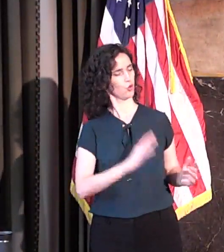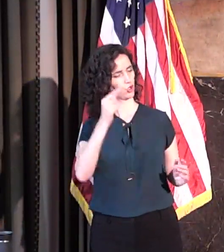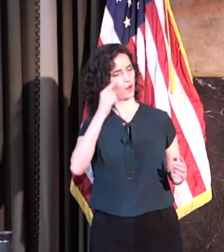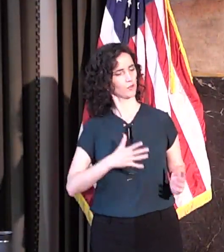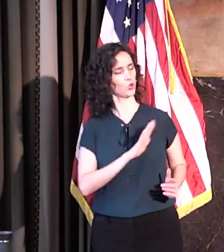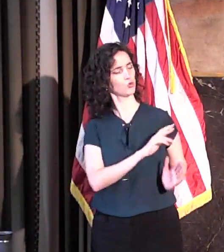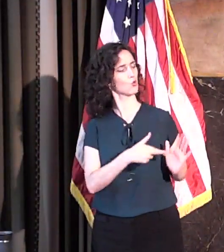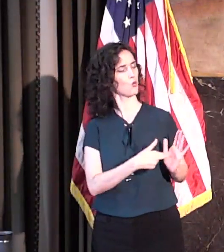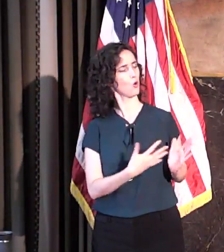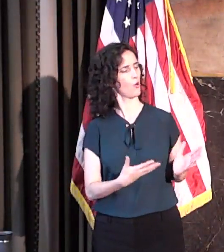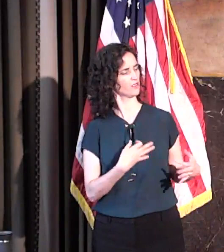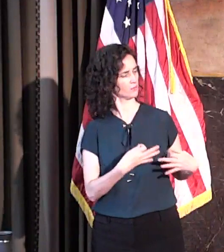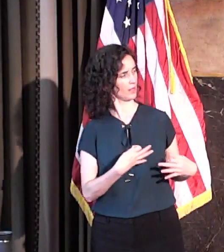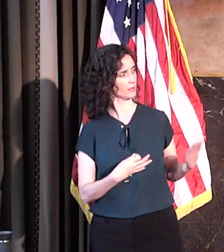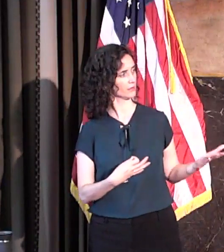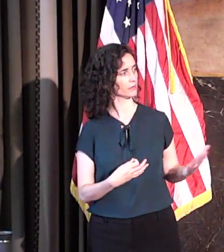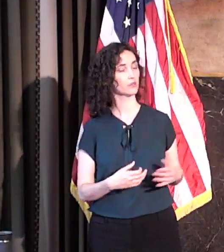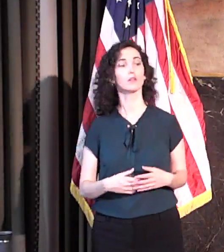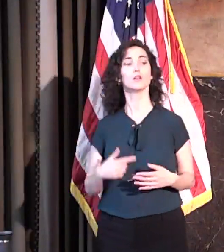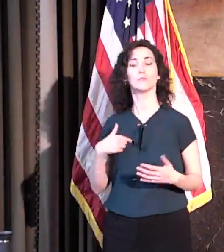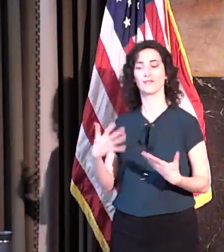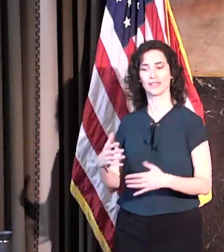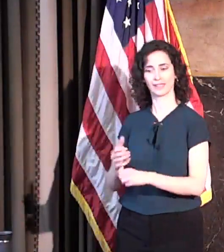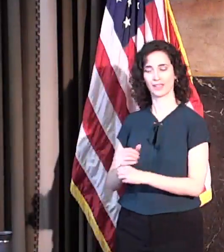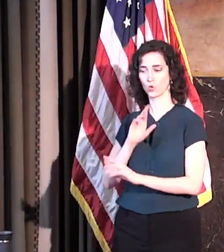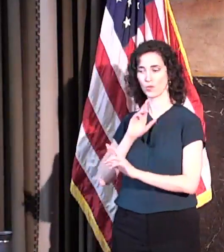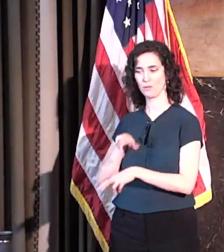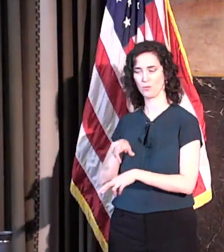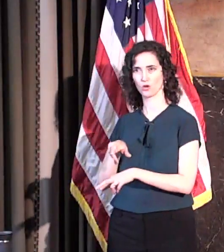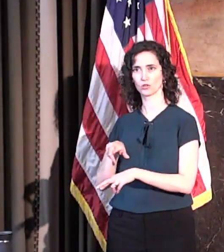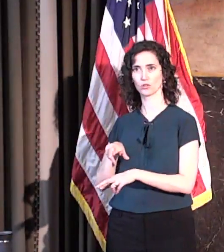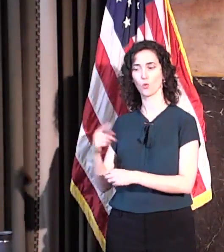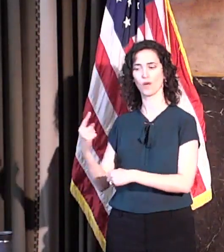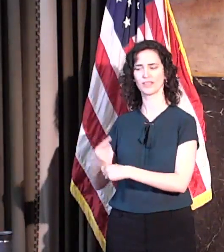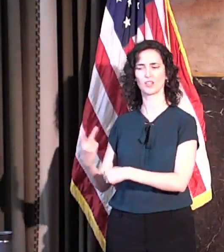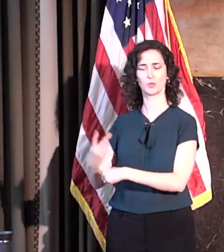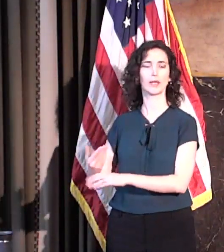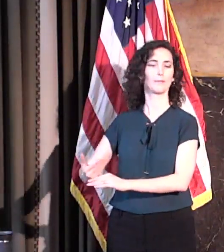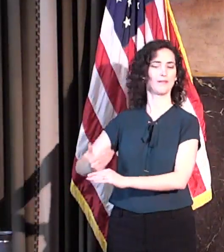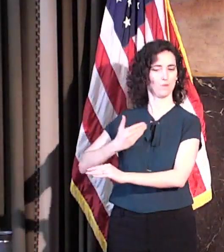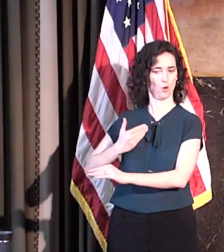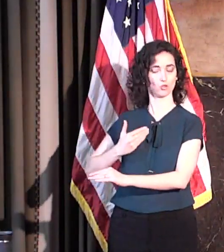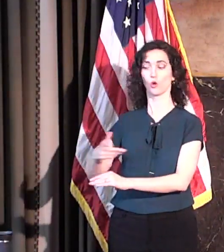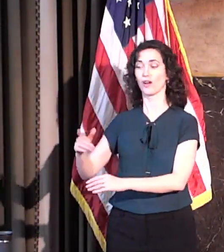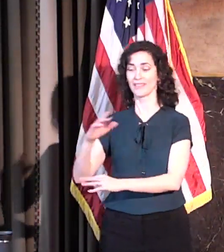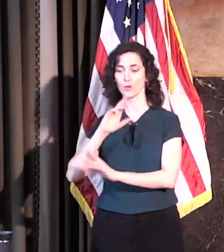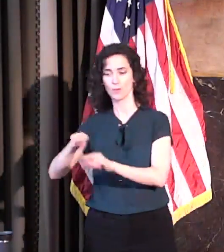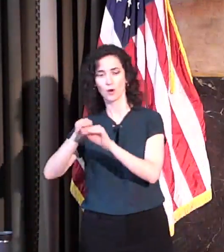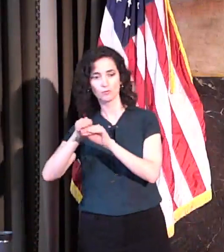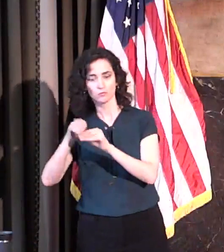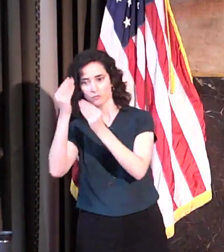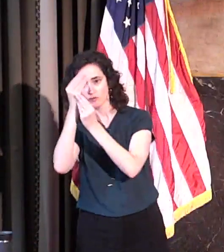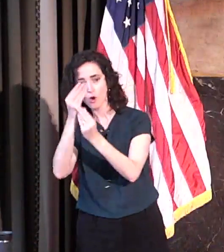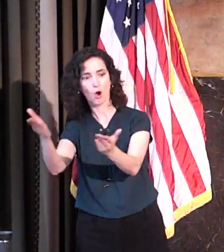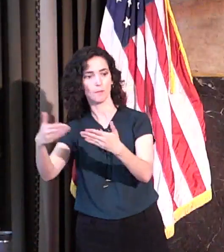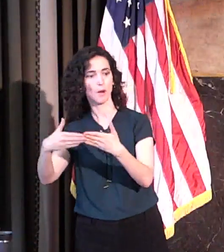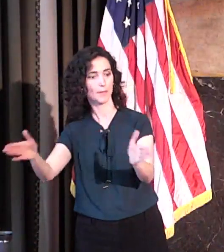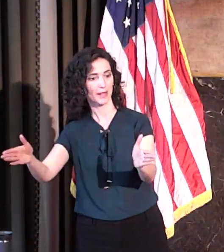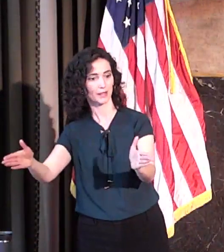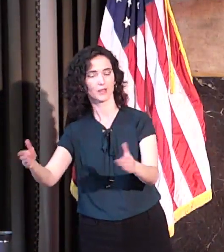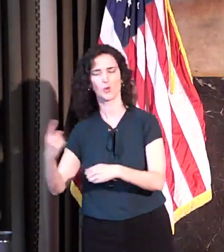to receive the Husch-Blackwell report, I think a day or two in advance of when it was made public. I was able to read it, meet